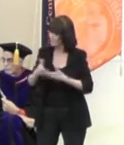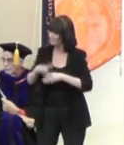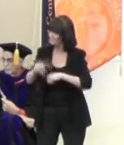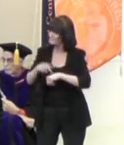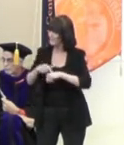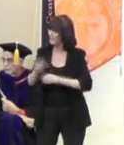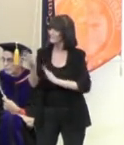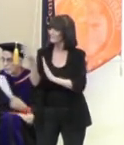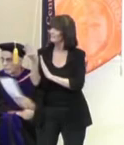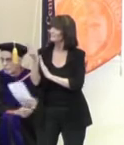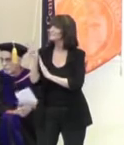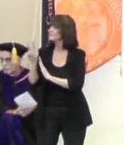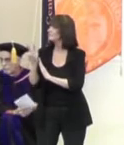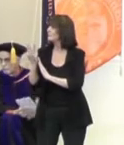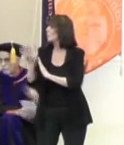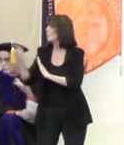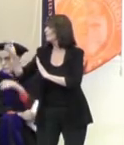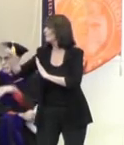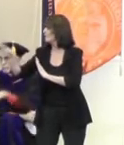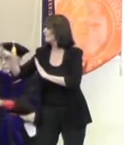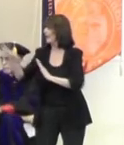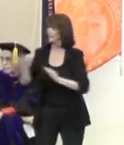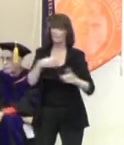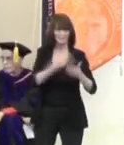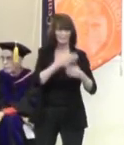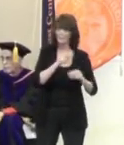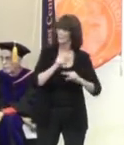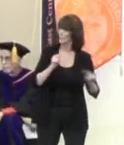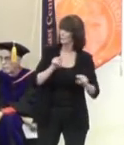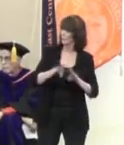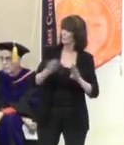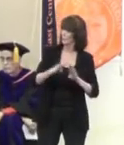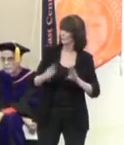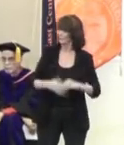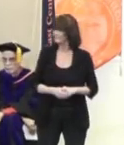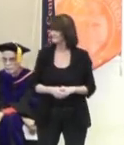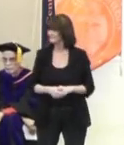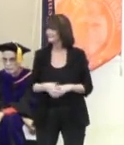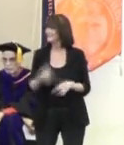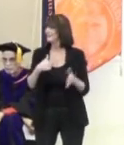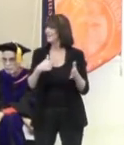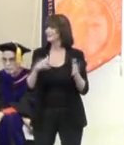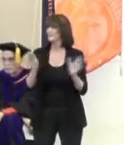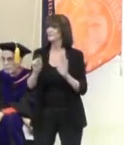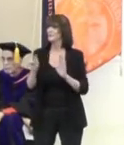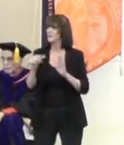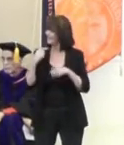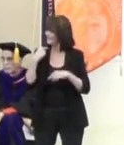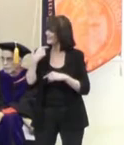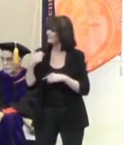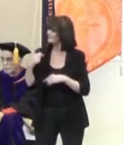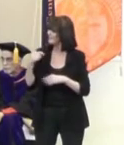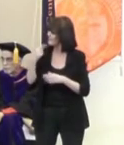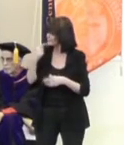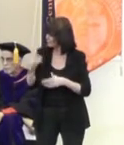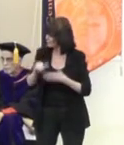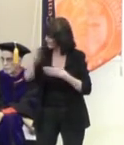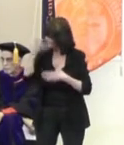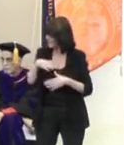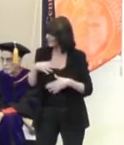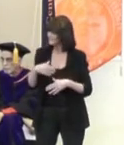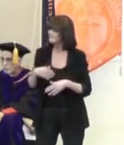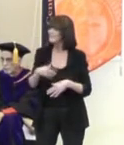15 minutes before 2, be at the north door. We'll get you. And I was going to, I kept telling this guy, I said, take